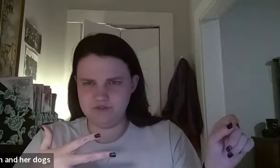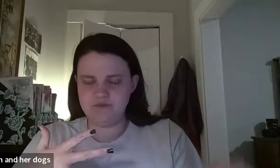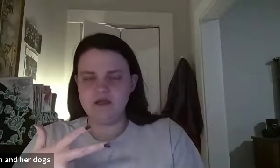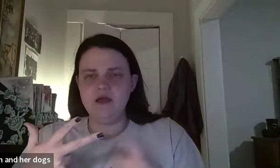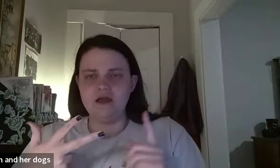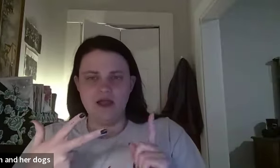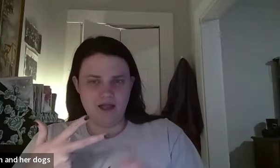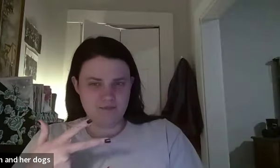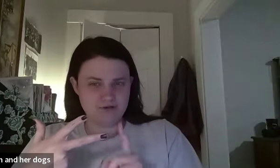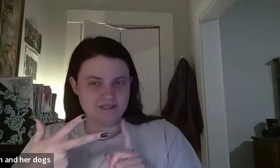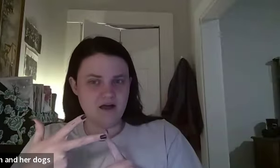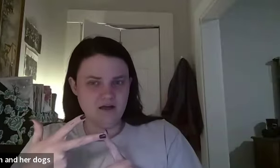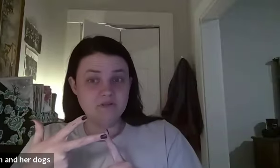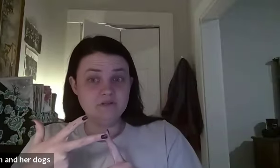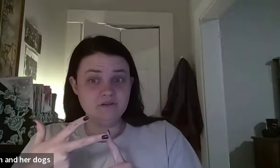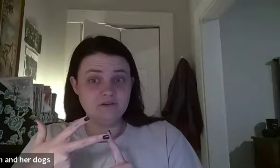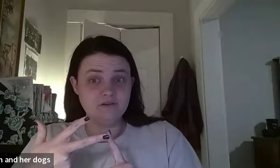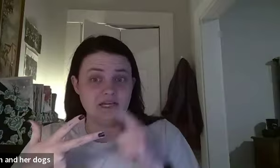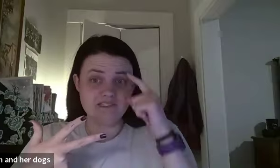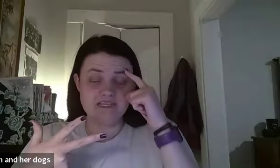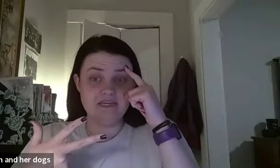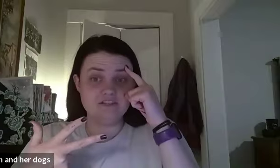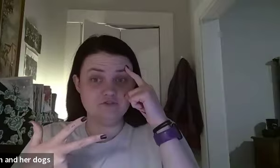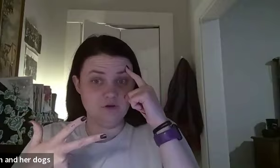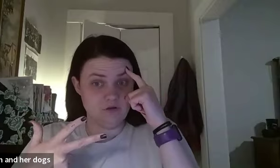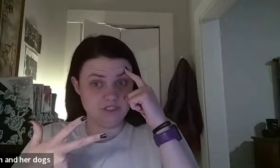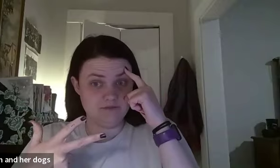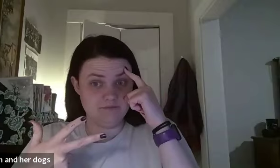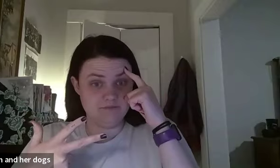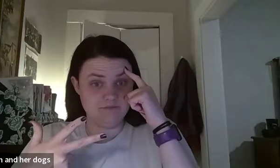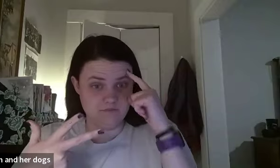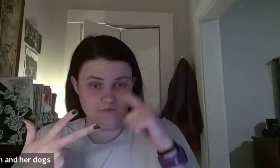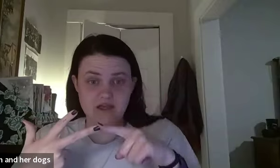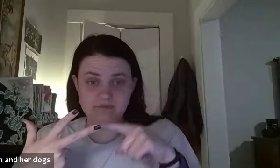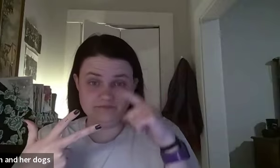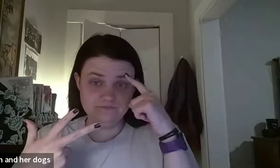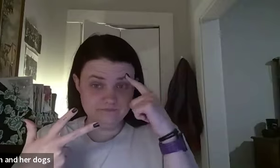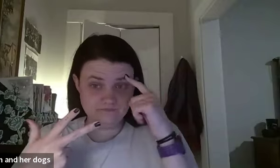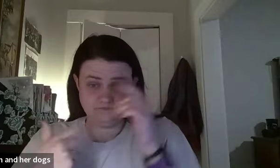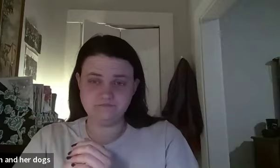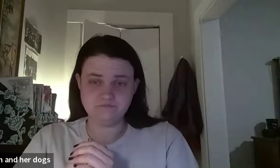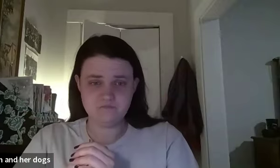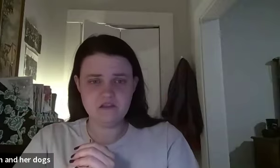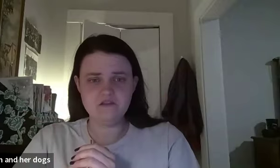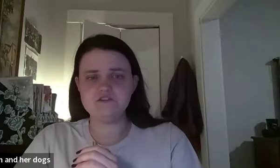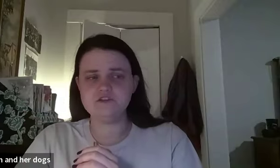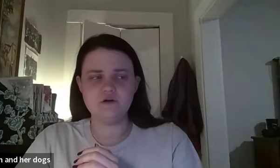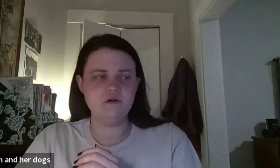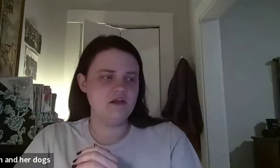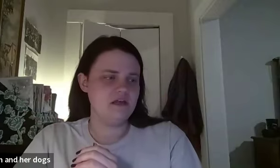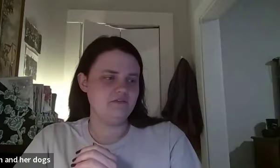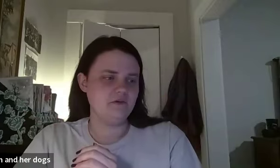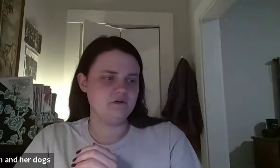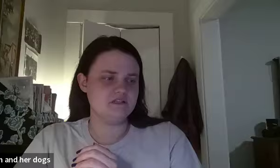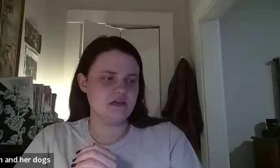words. Eyebrows up is a yes or no question. Okay? So if you were to say,